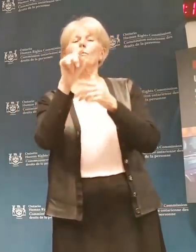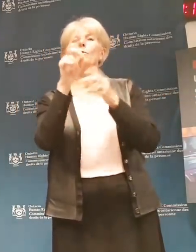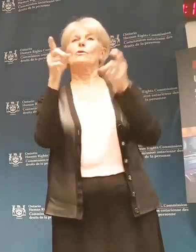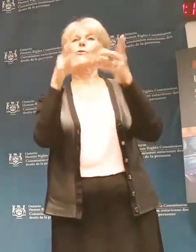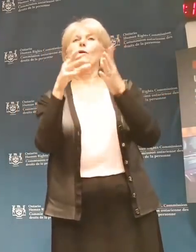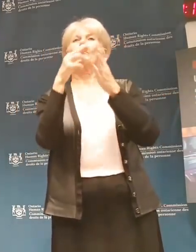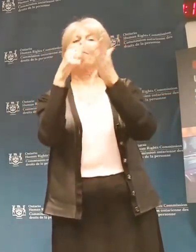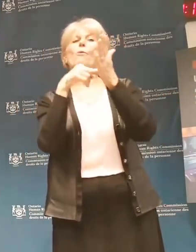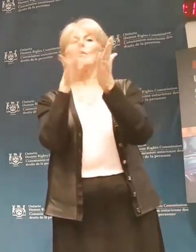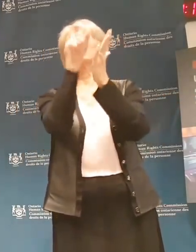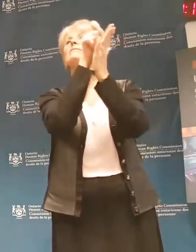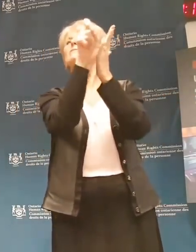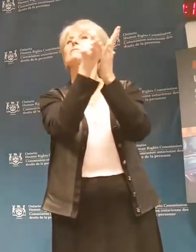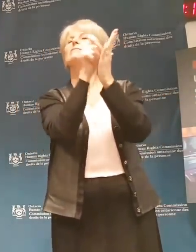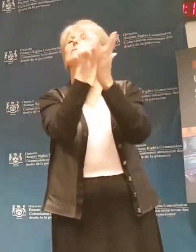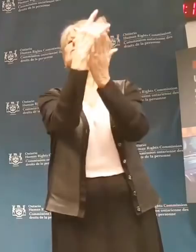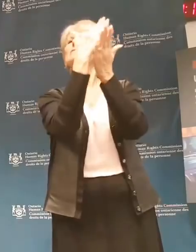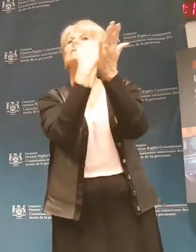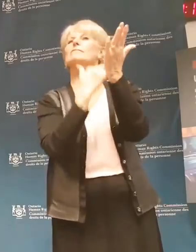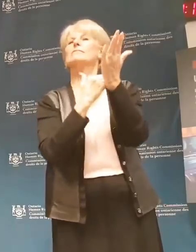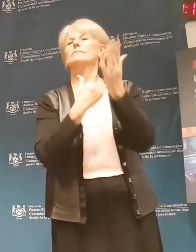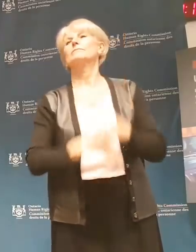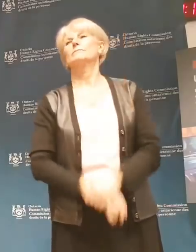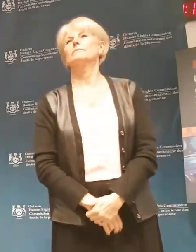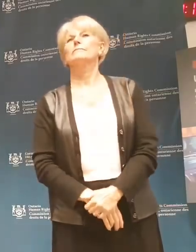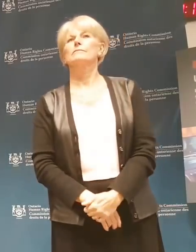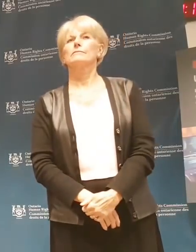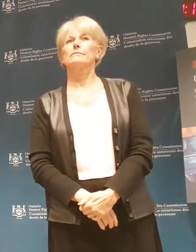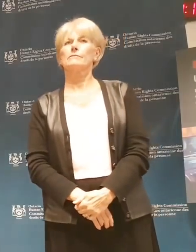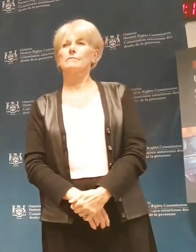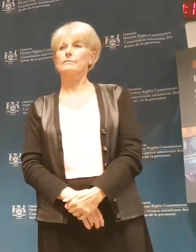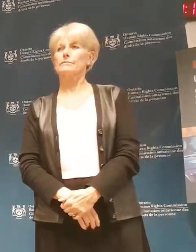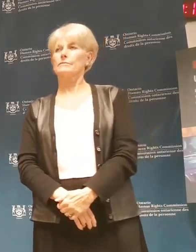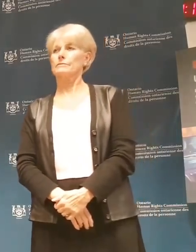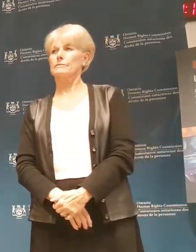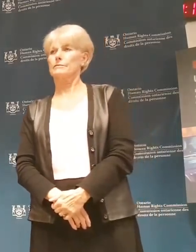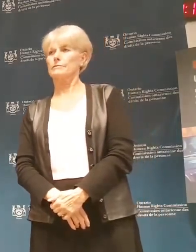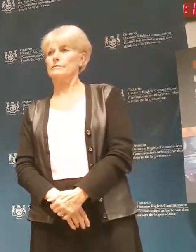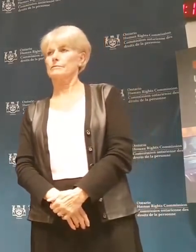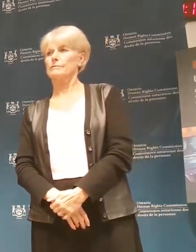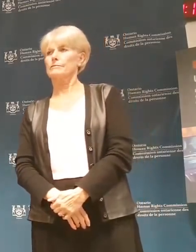reports describe the individual in question.